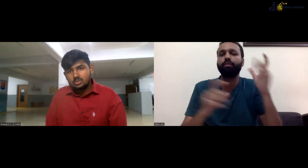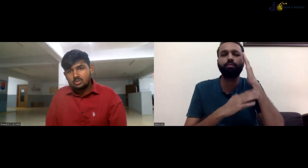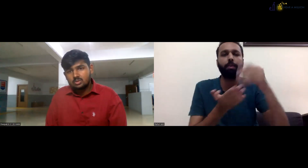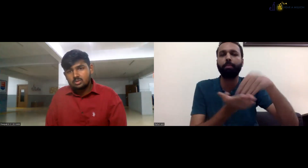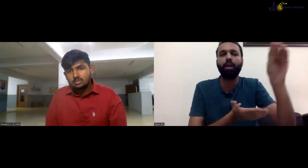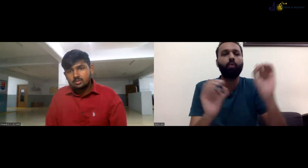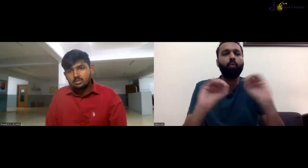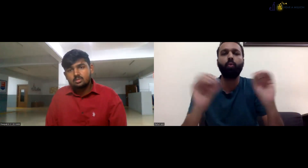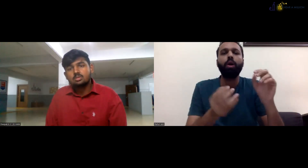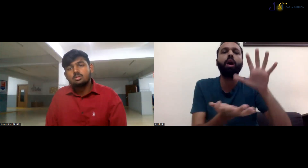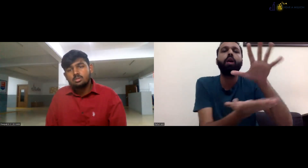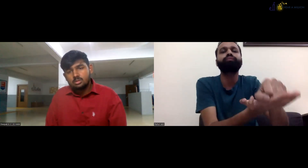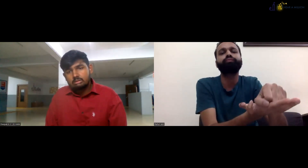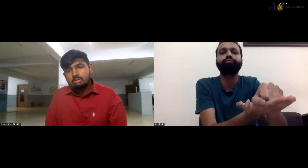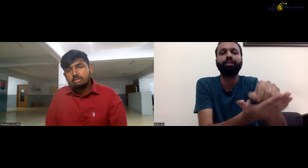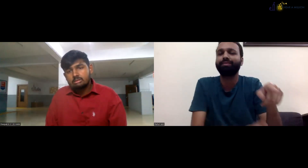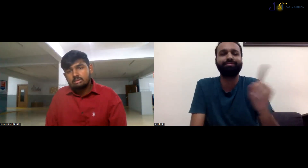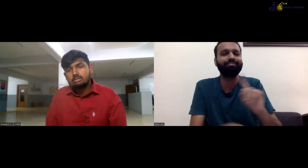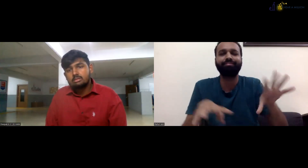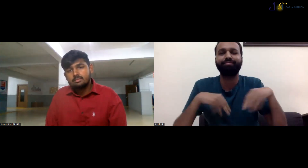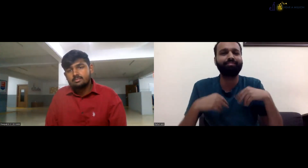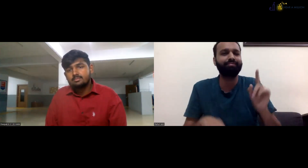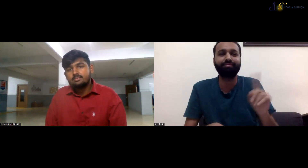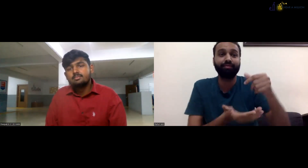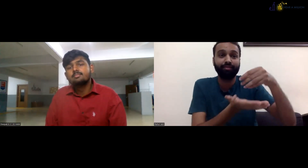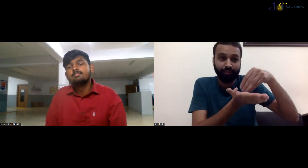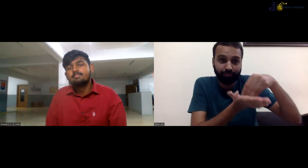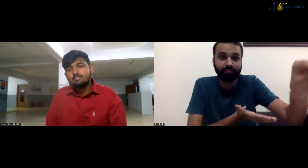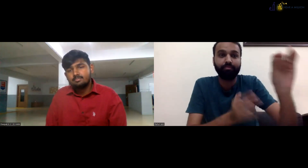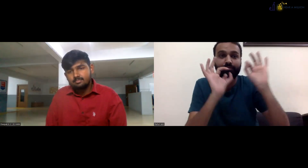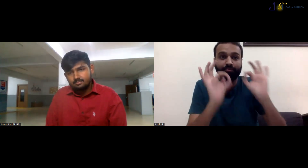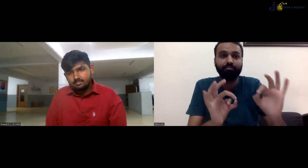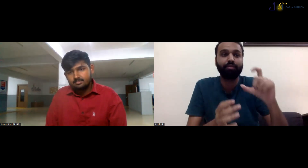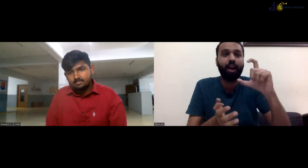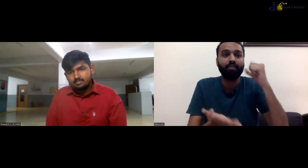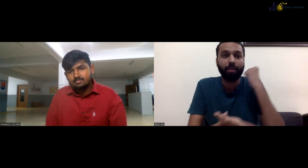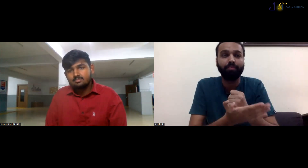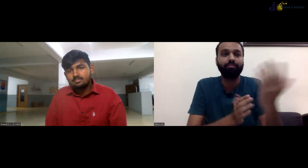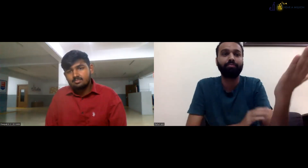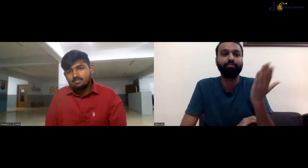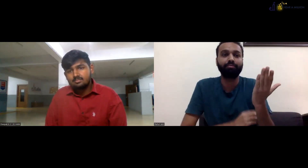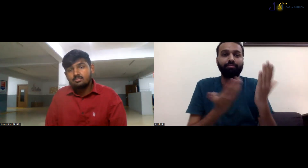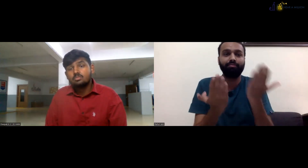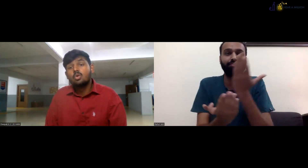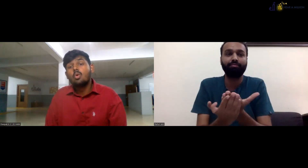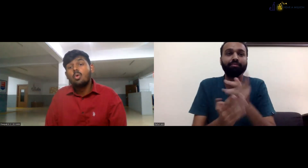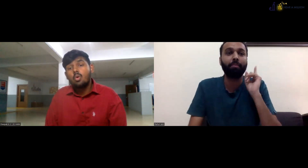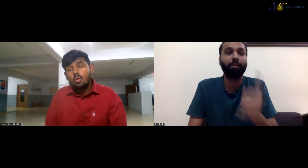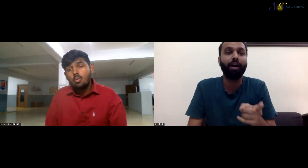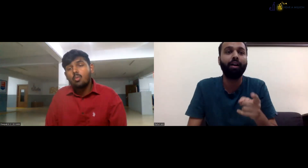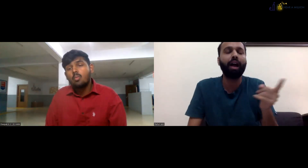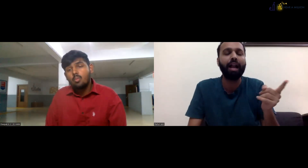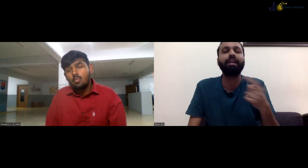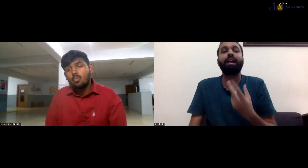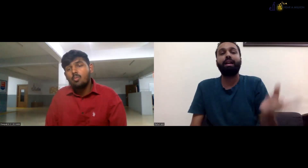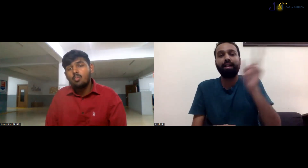Paris visa was rejected because they didn't pay for the hotel. They had just reserved it. You have to make a confirmed booking with the